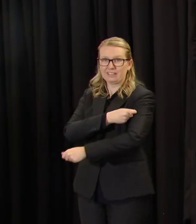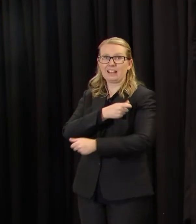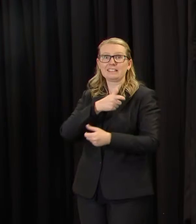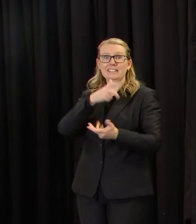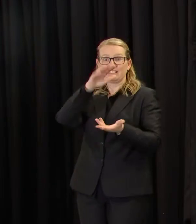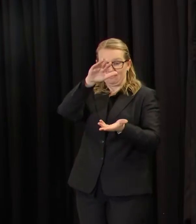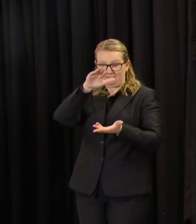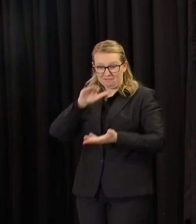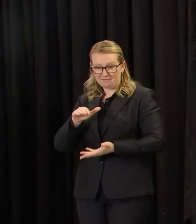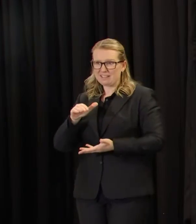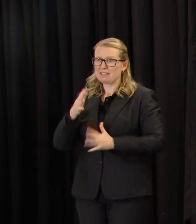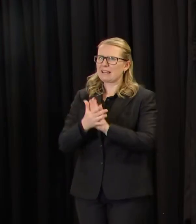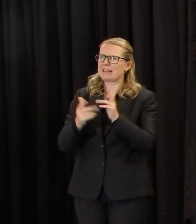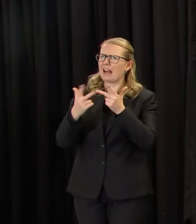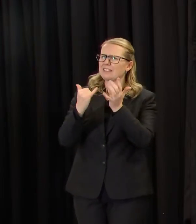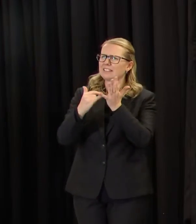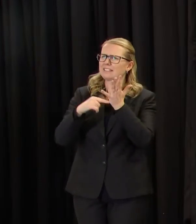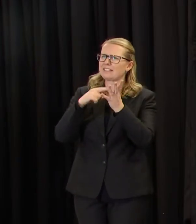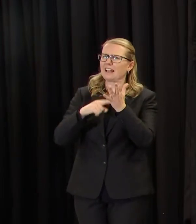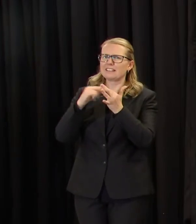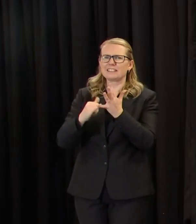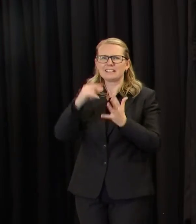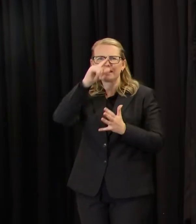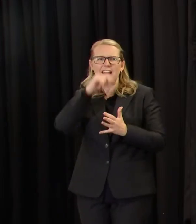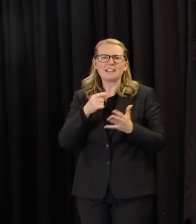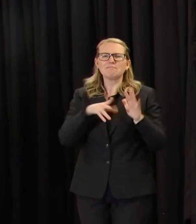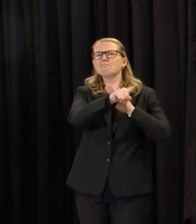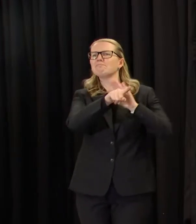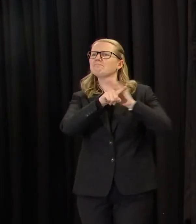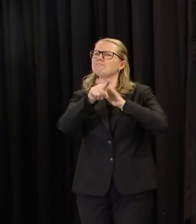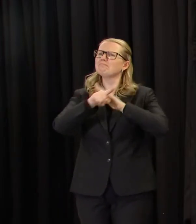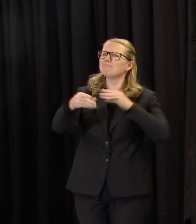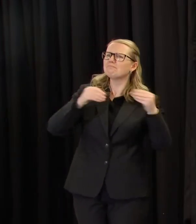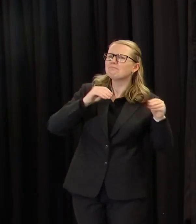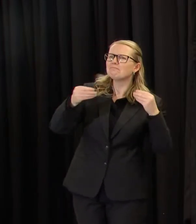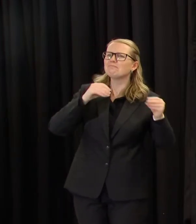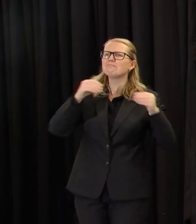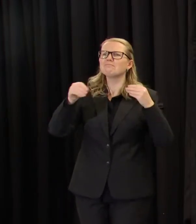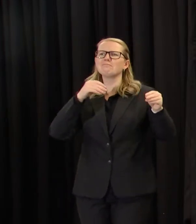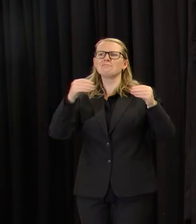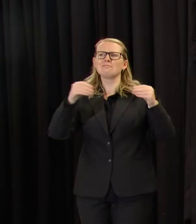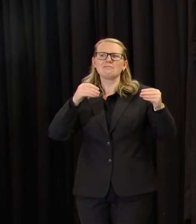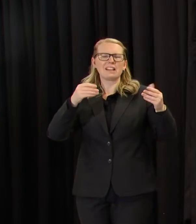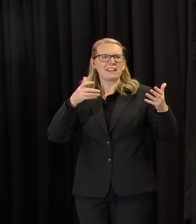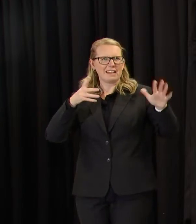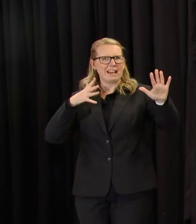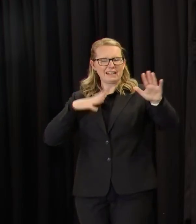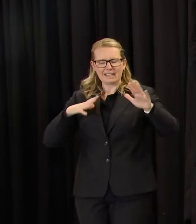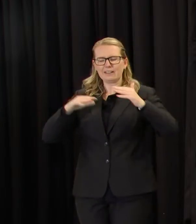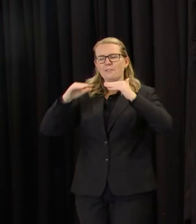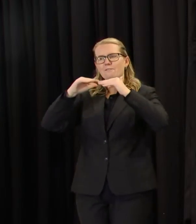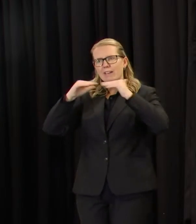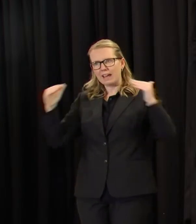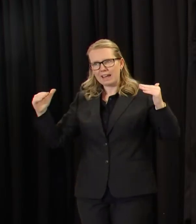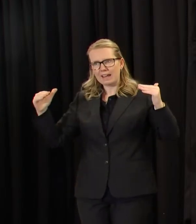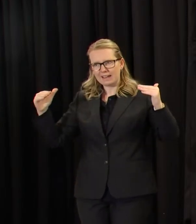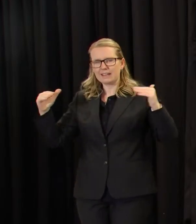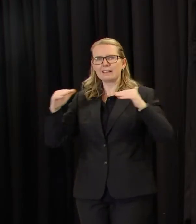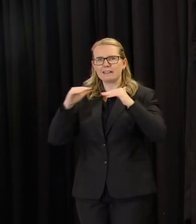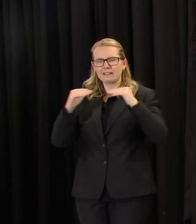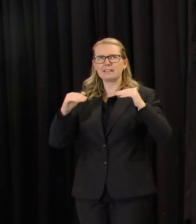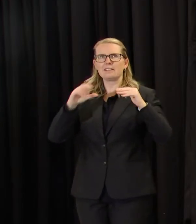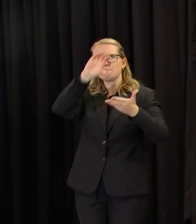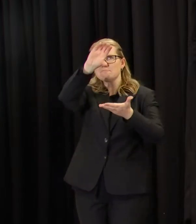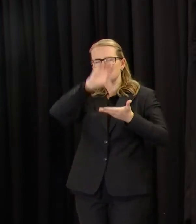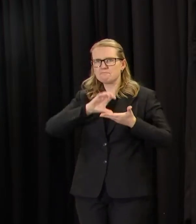picnics, no, that's not what we're doing. What we're going to do is we're going to get it divvied up fairly. Hopefully there's